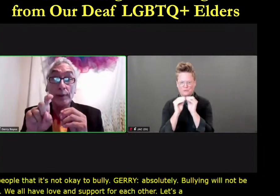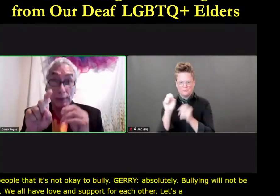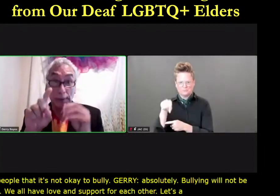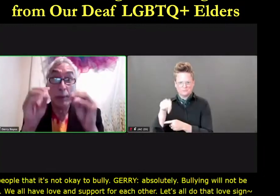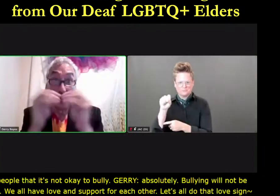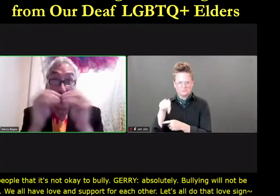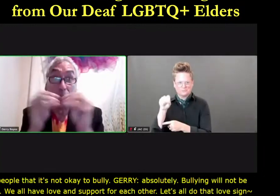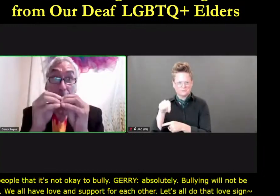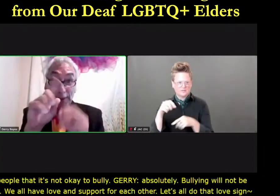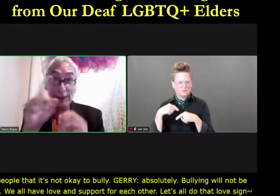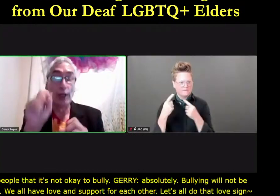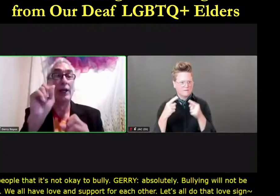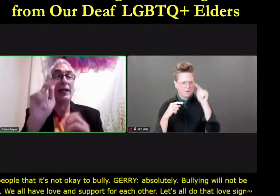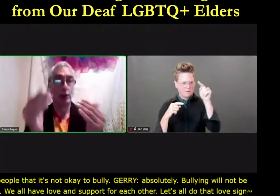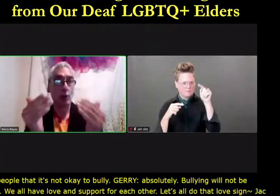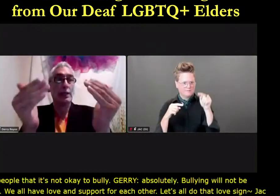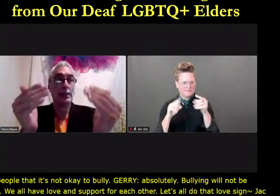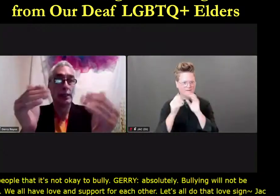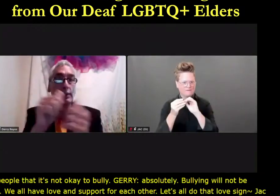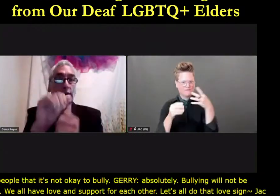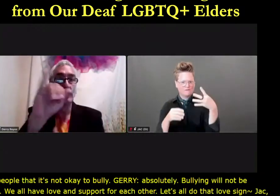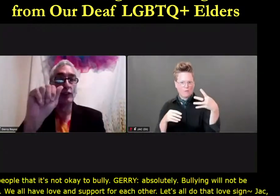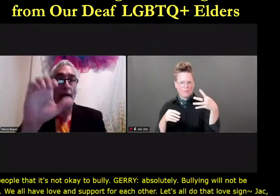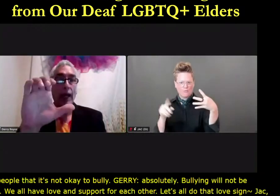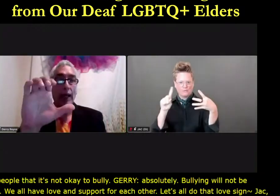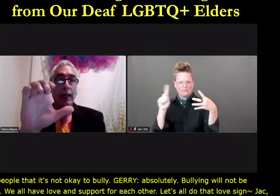there are more okay go ahead jack